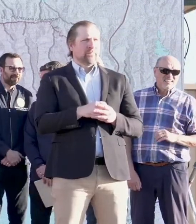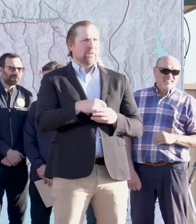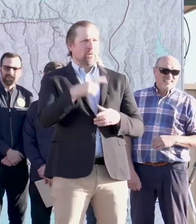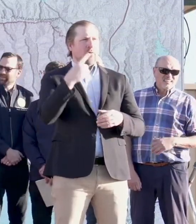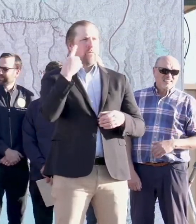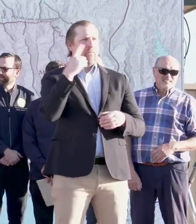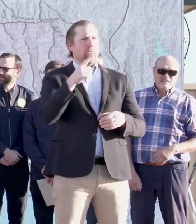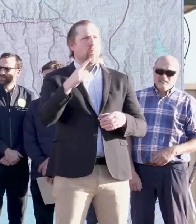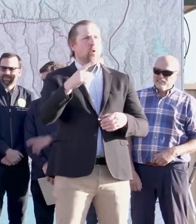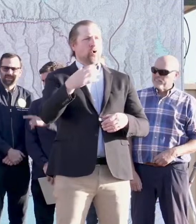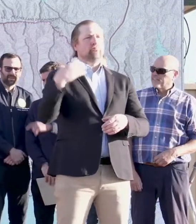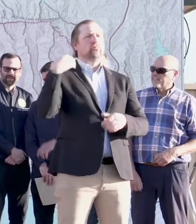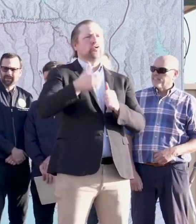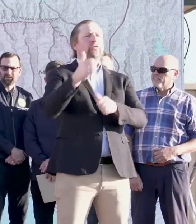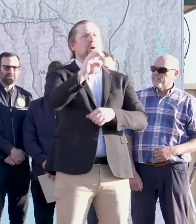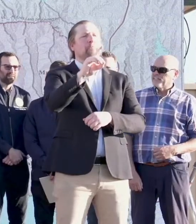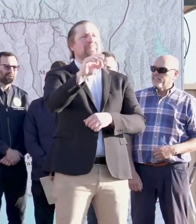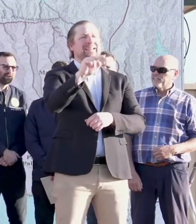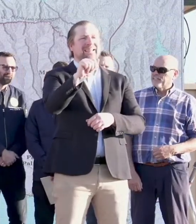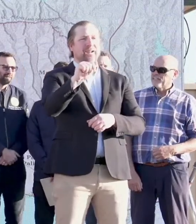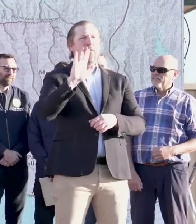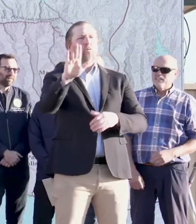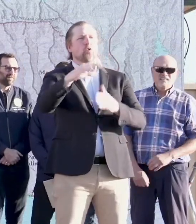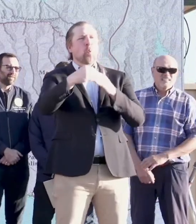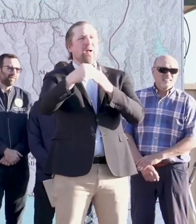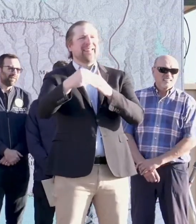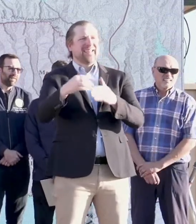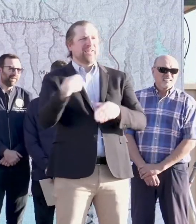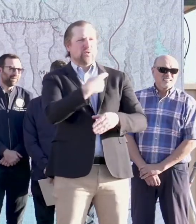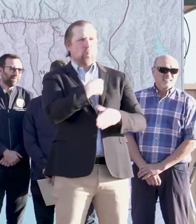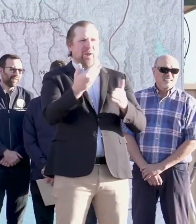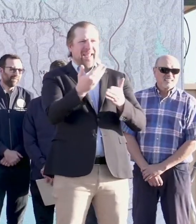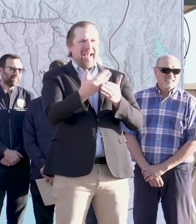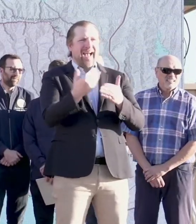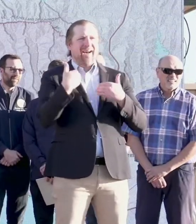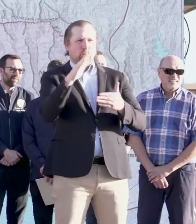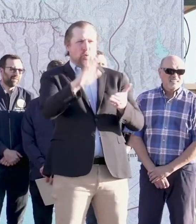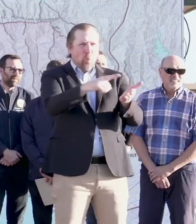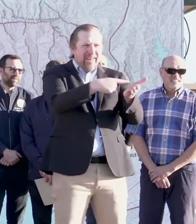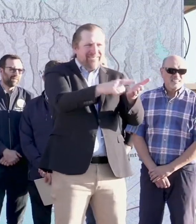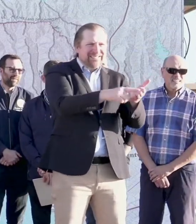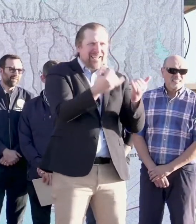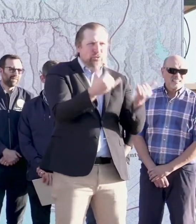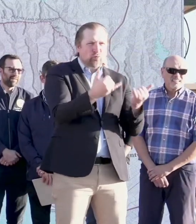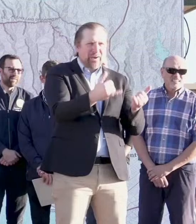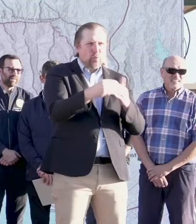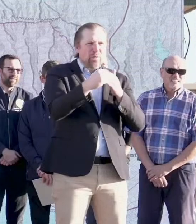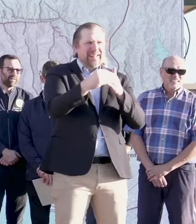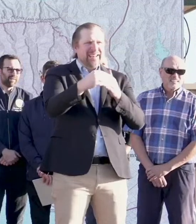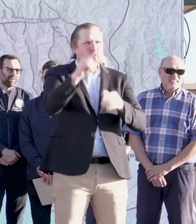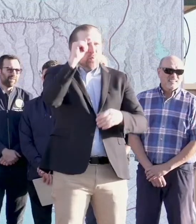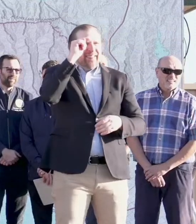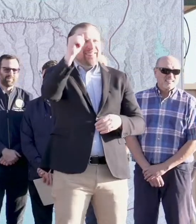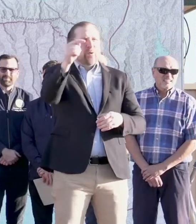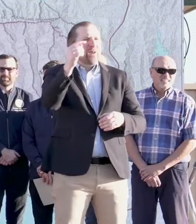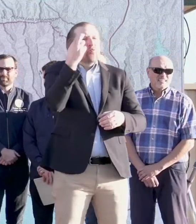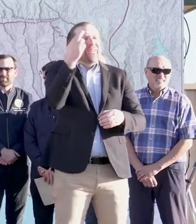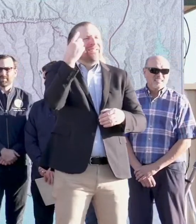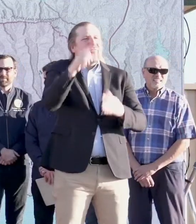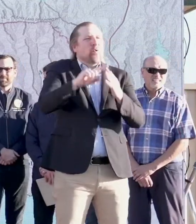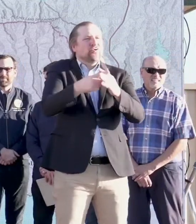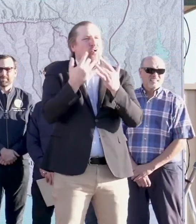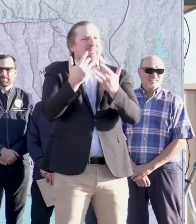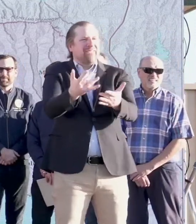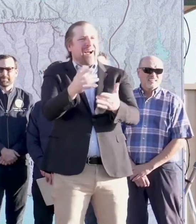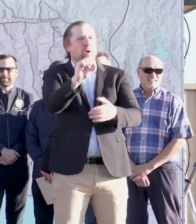you, with all the leads that you have coming in right now, are you leaning towards a working theory right now at Skull Rock?